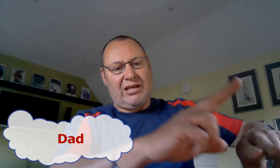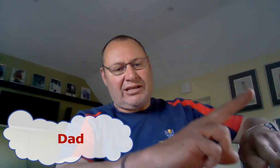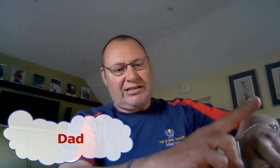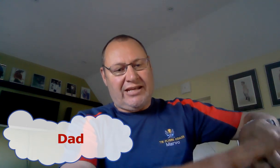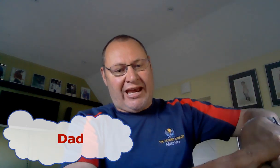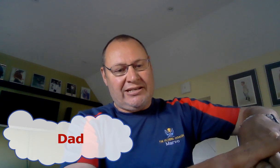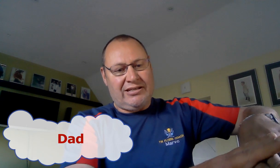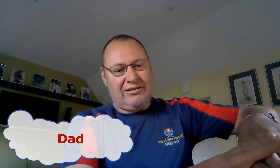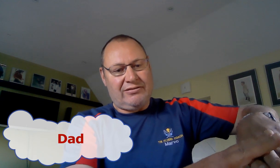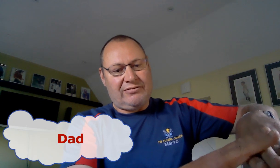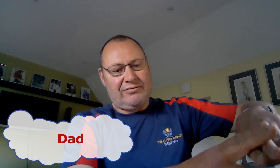Dad.